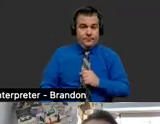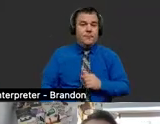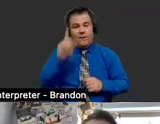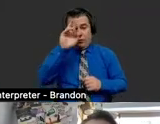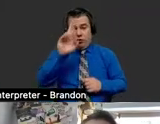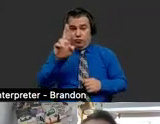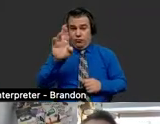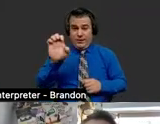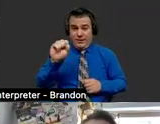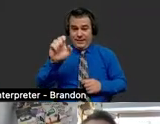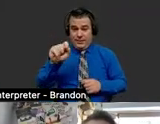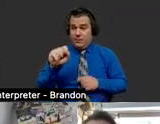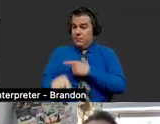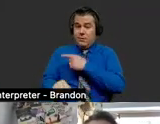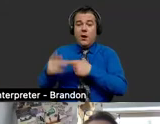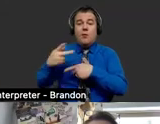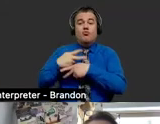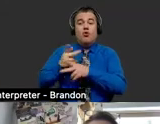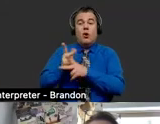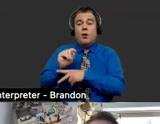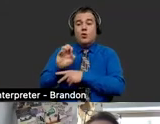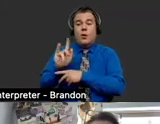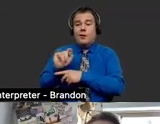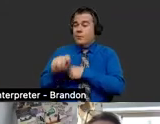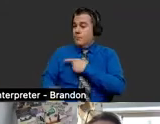reset, you click your product toolkits right here.